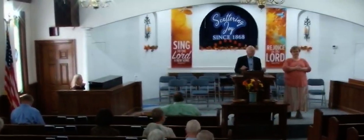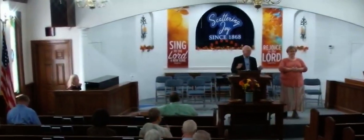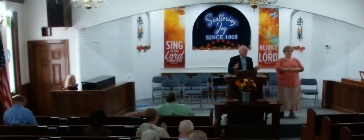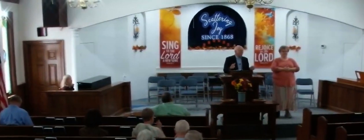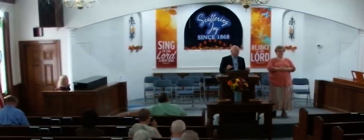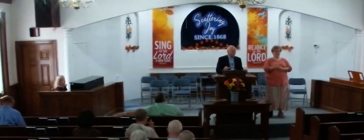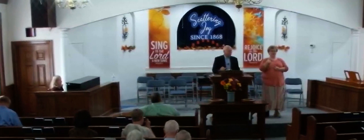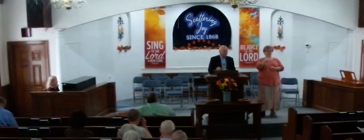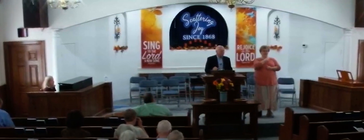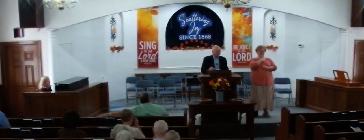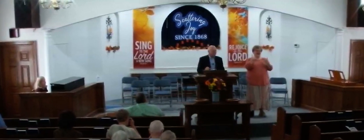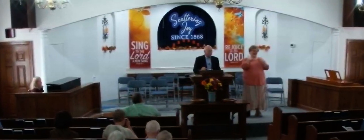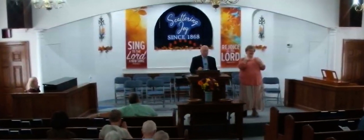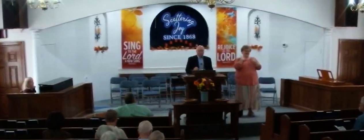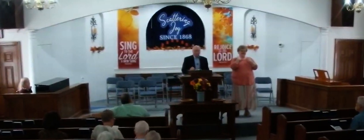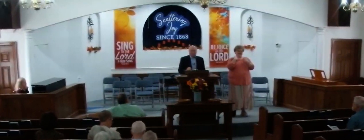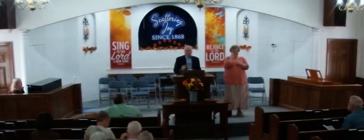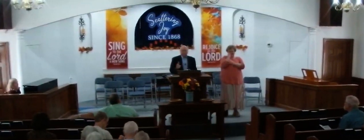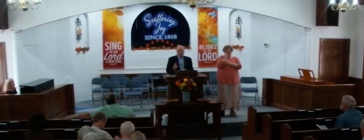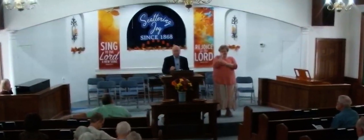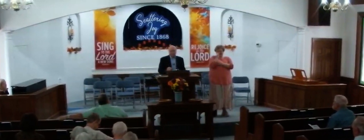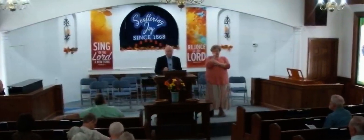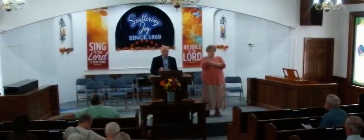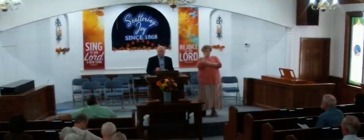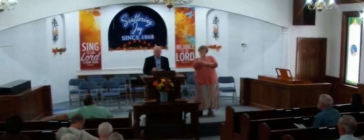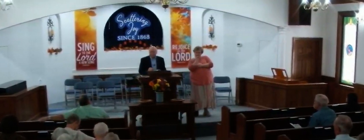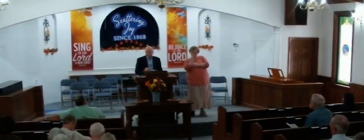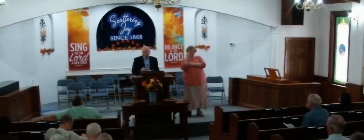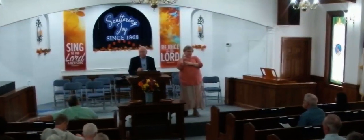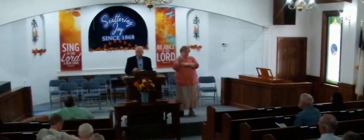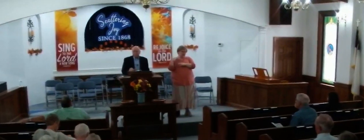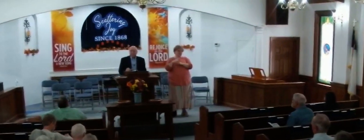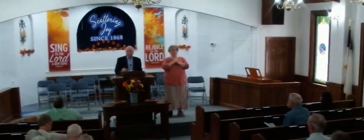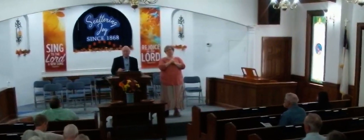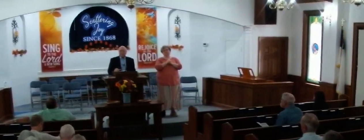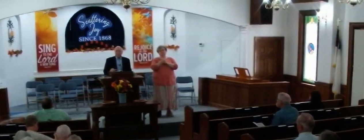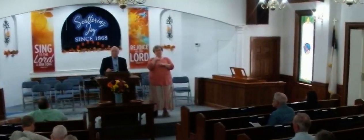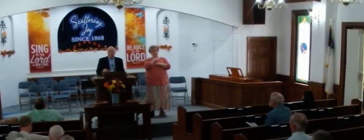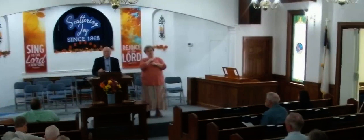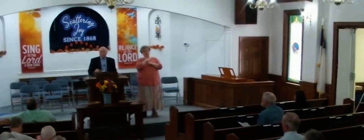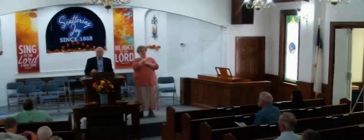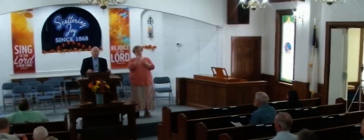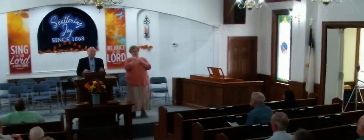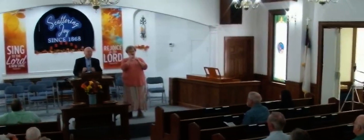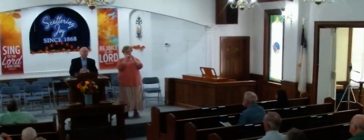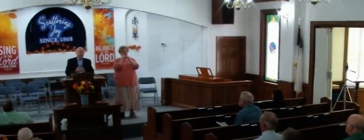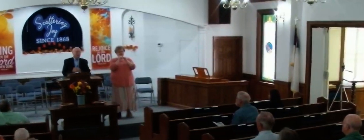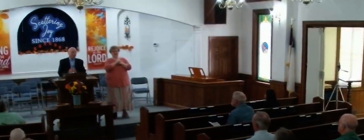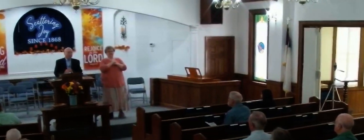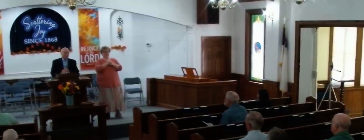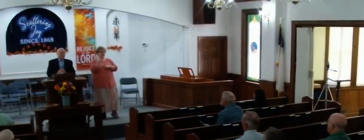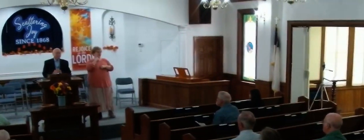hum on both of these. We're still trying to locate that hum. I think it's in the console itself, but we're working on that. But we're glad